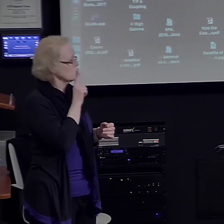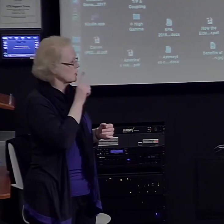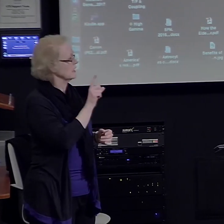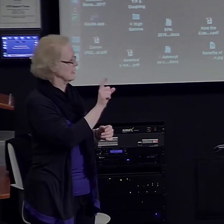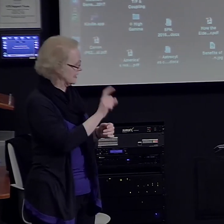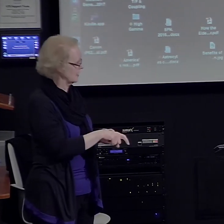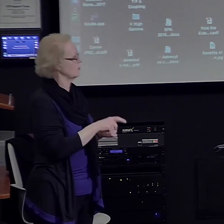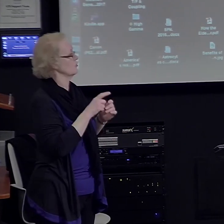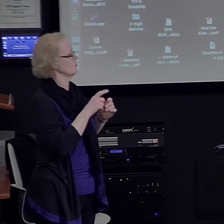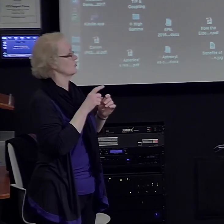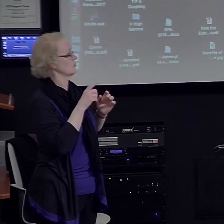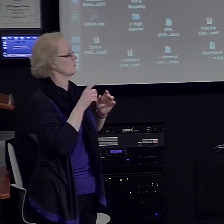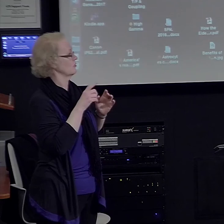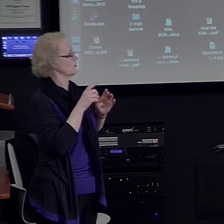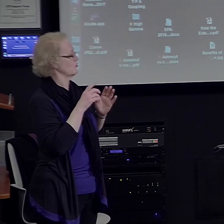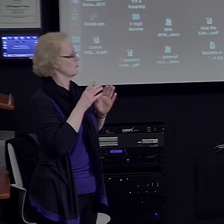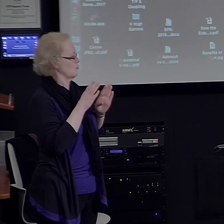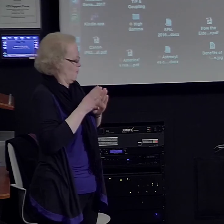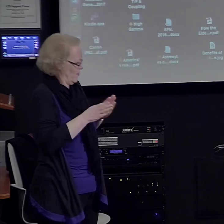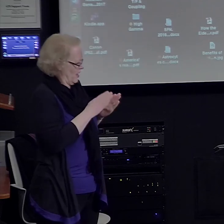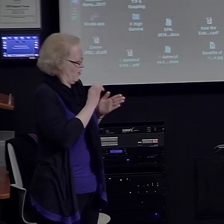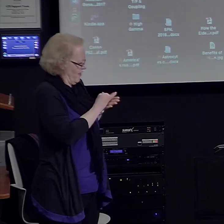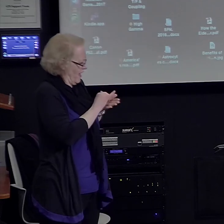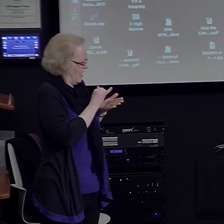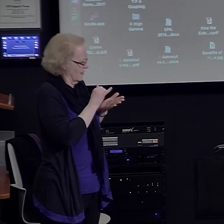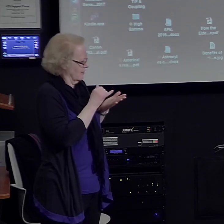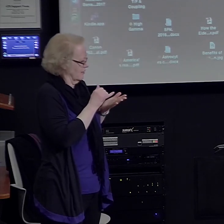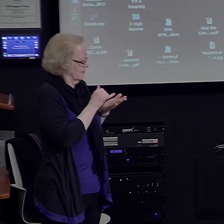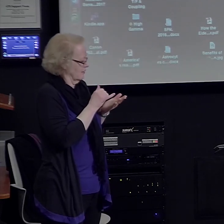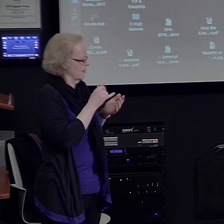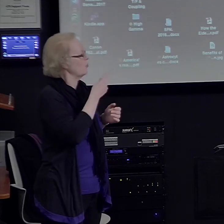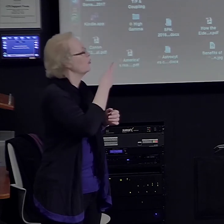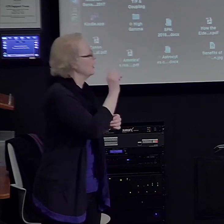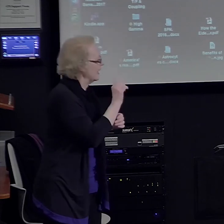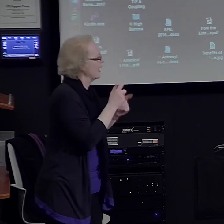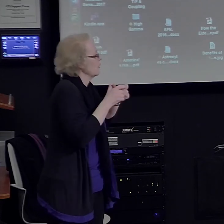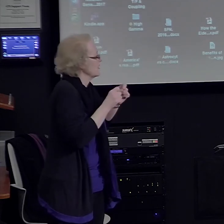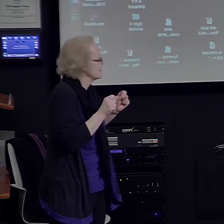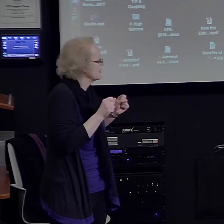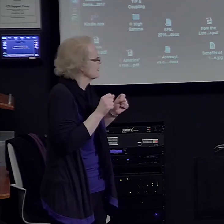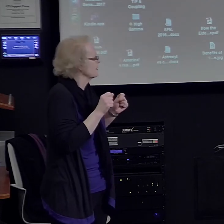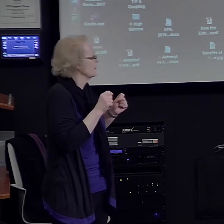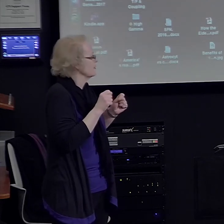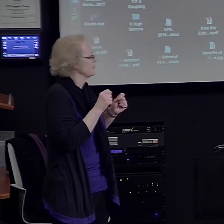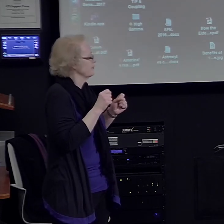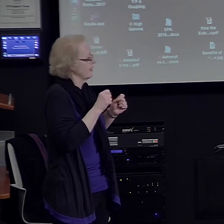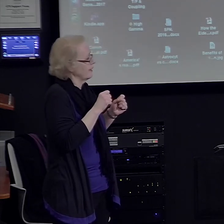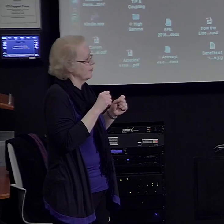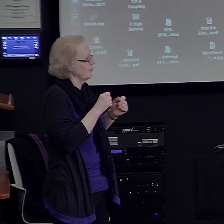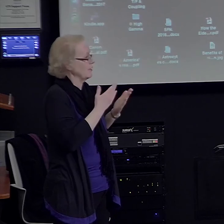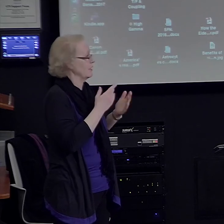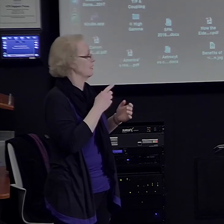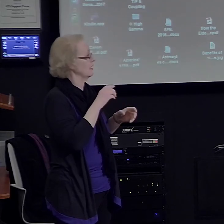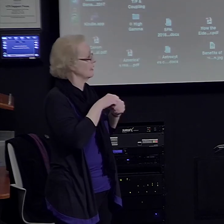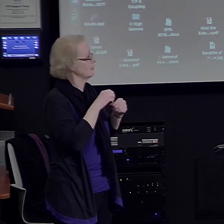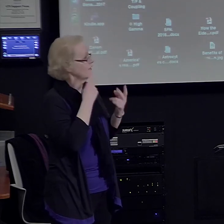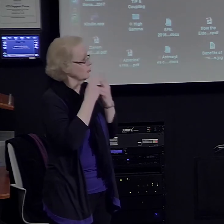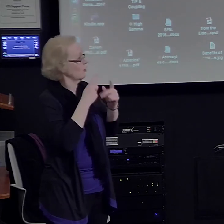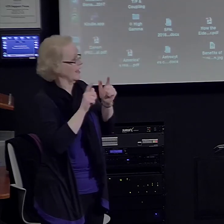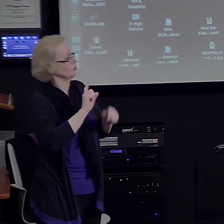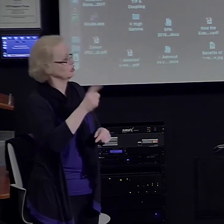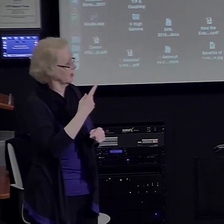need to prepare this it's it's mainly pre-linguistic it's probably hand shapes to start with and then